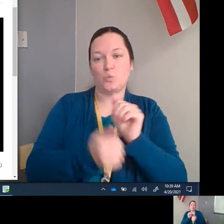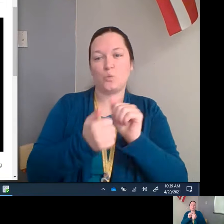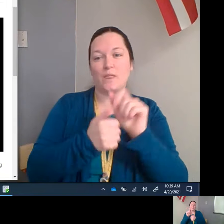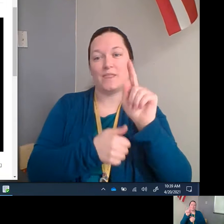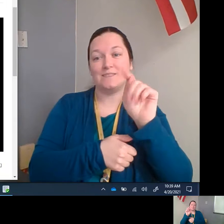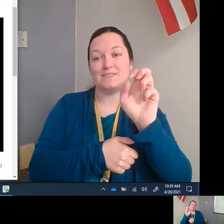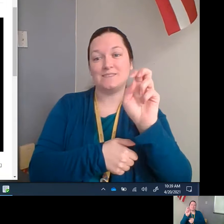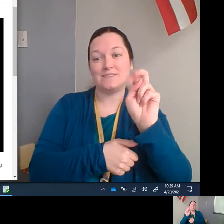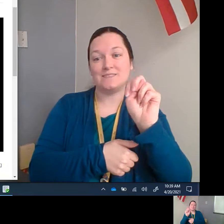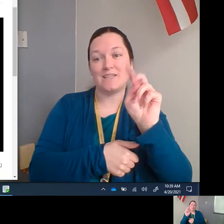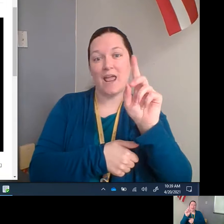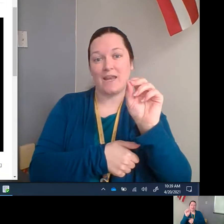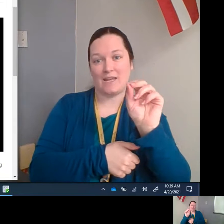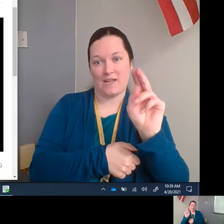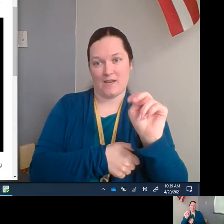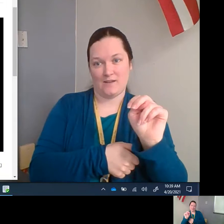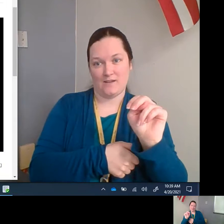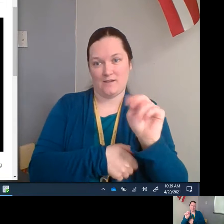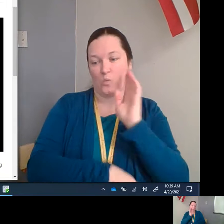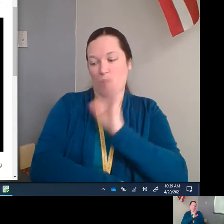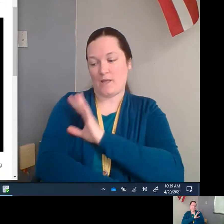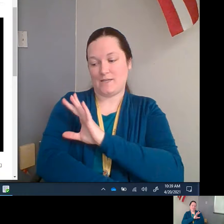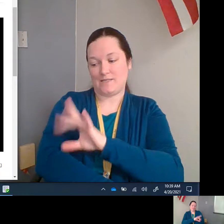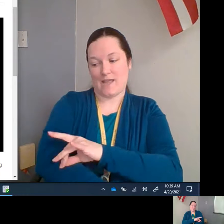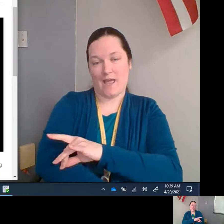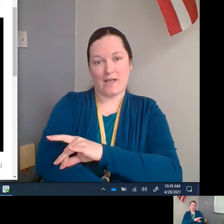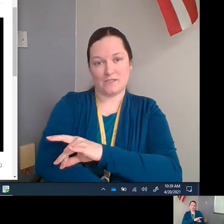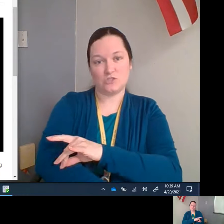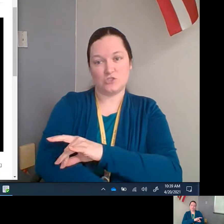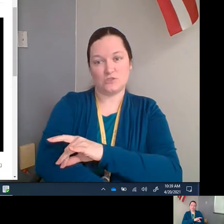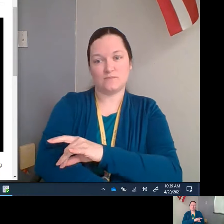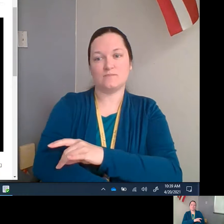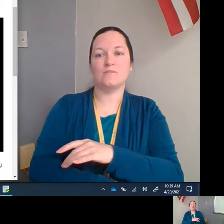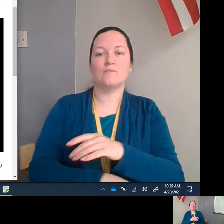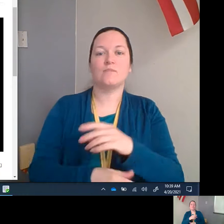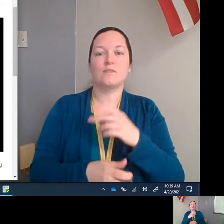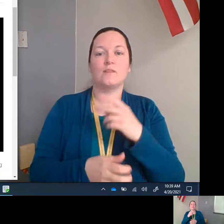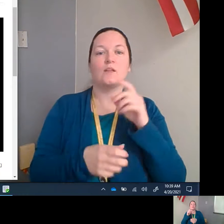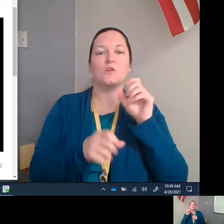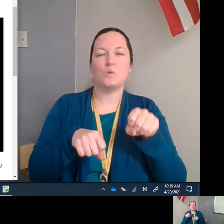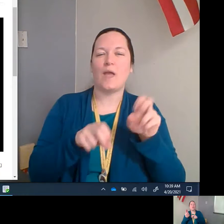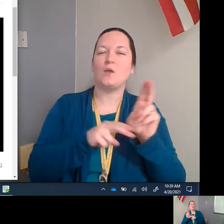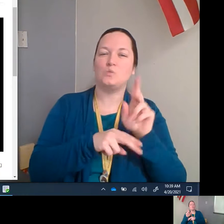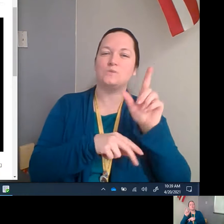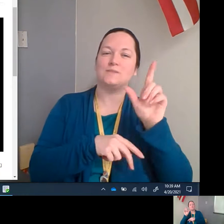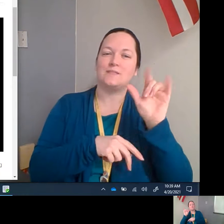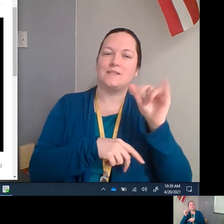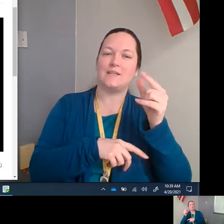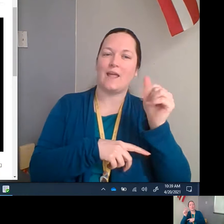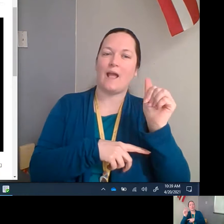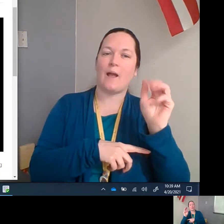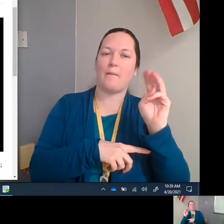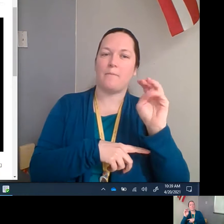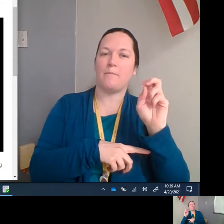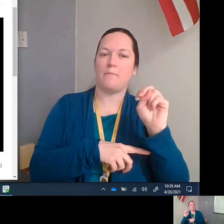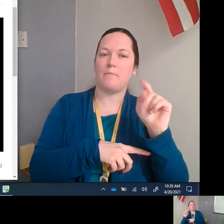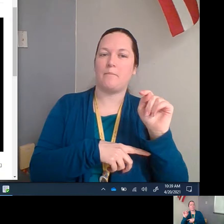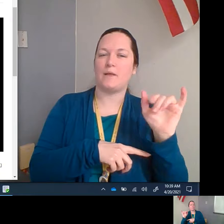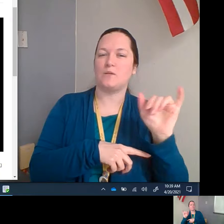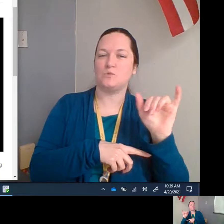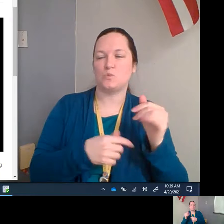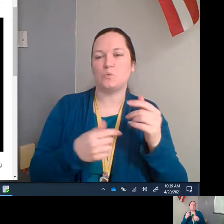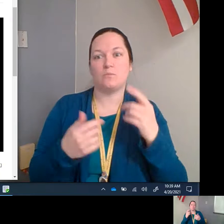and that's going to be attached to the bone itself. Now, bone can also be attached to bone using what's called a ligament, but the function of it is to give us